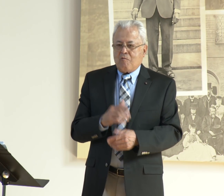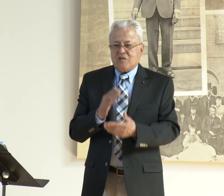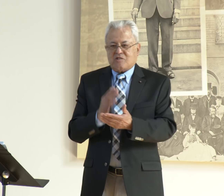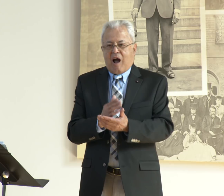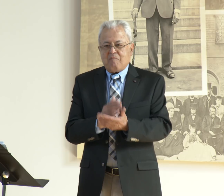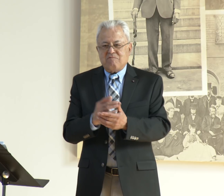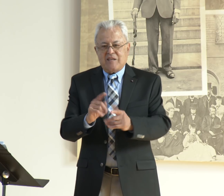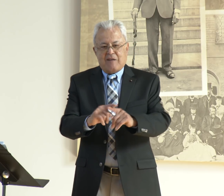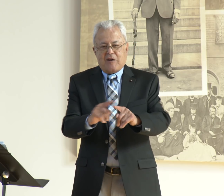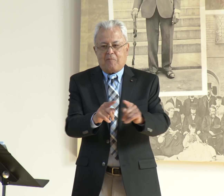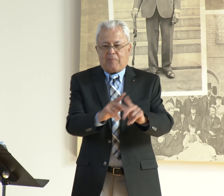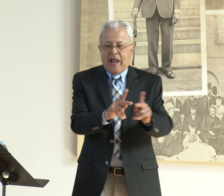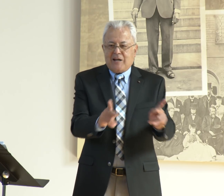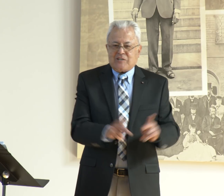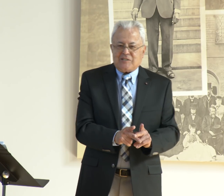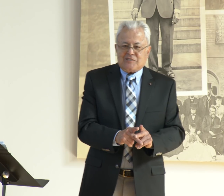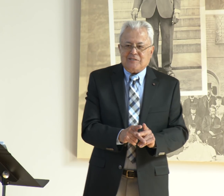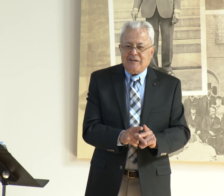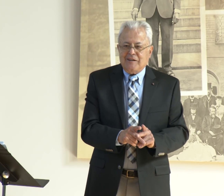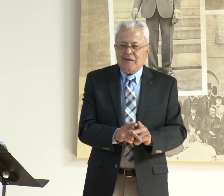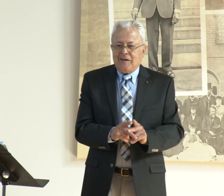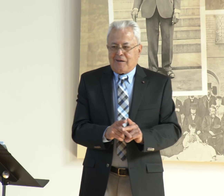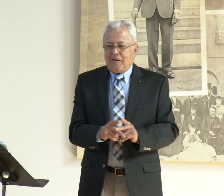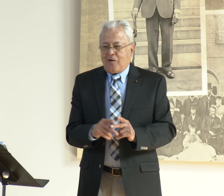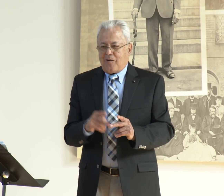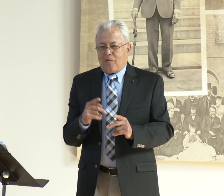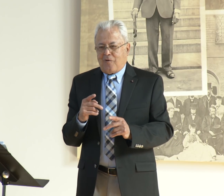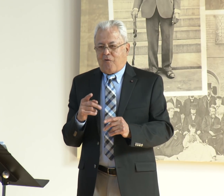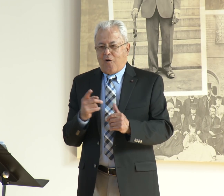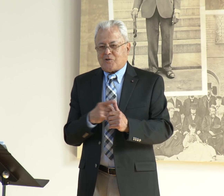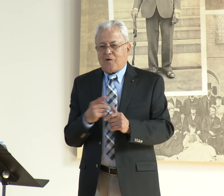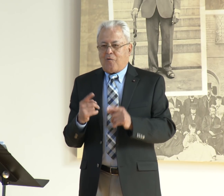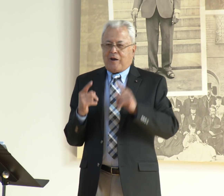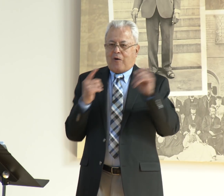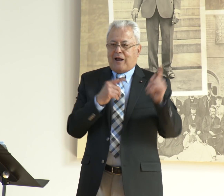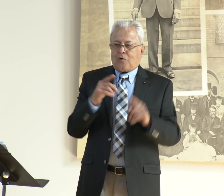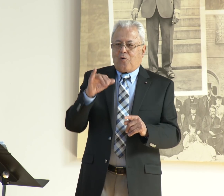And we took our time. We stopped at places along the way.